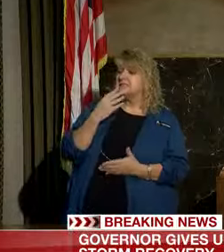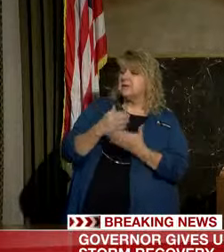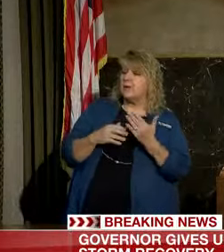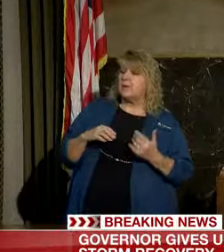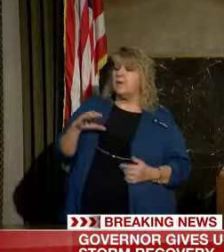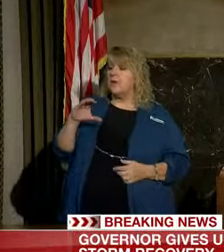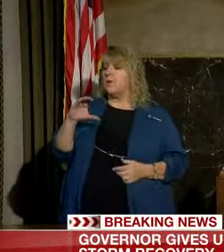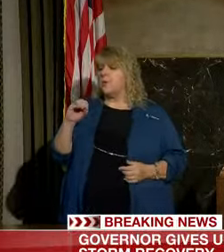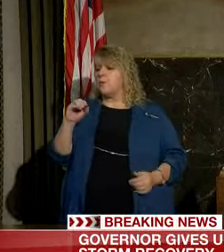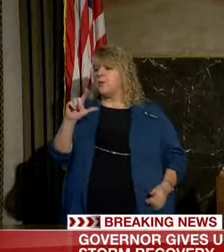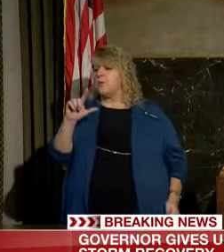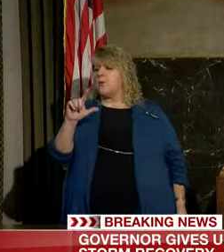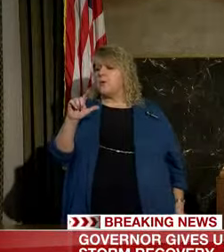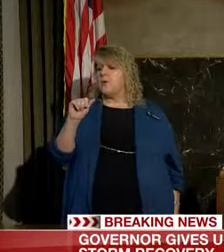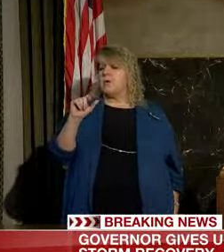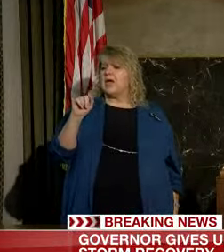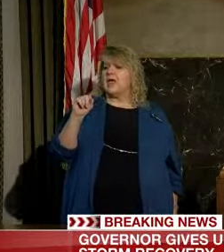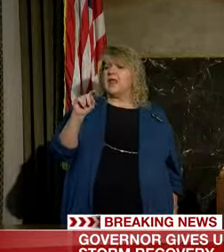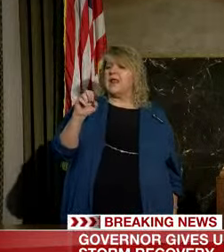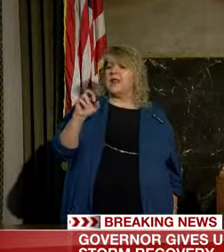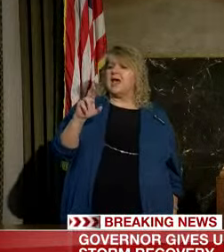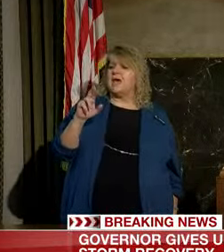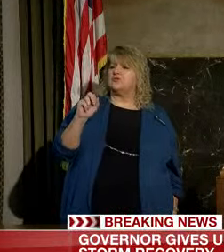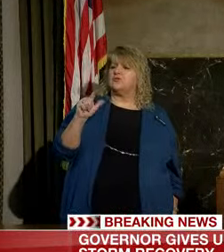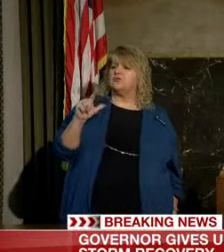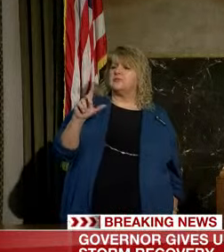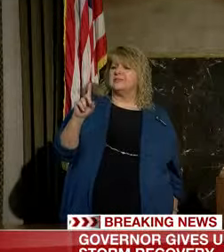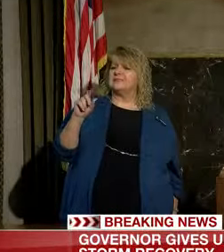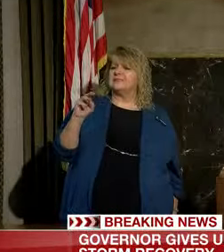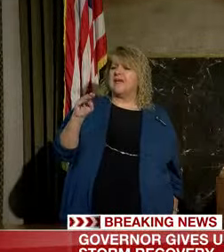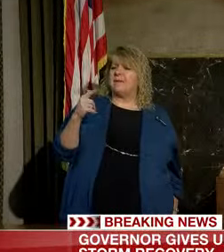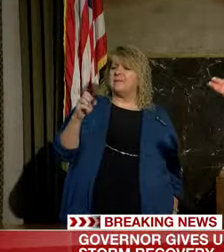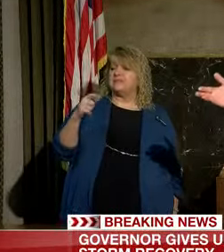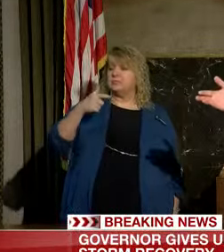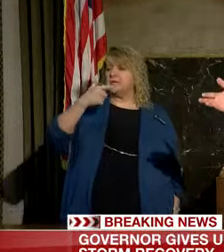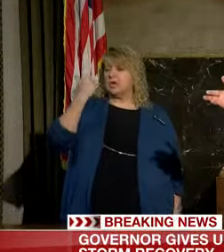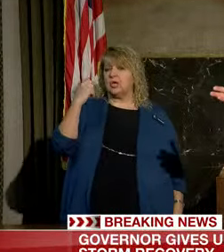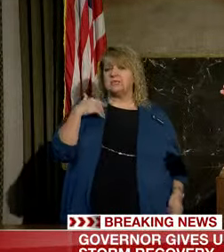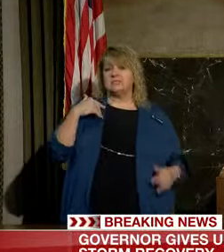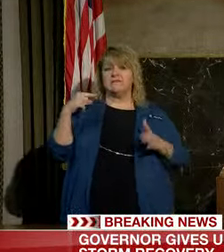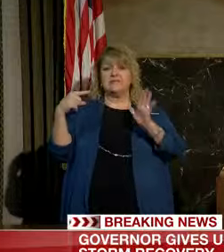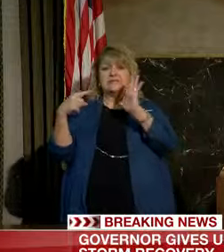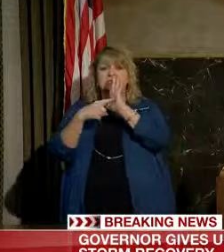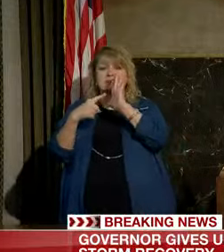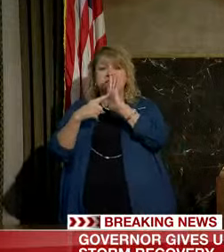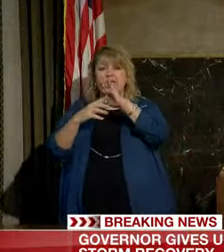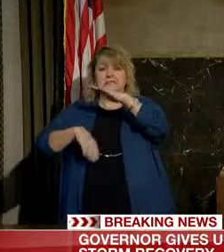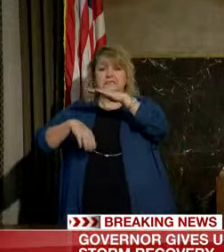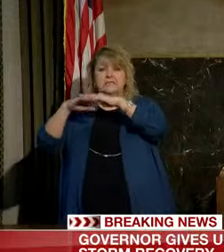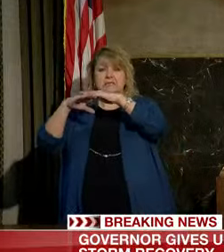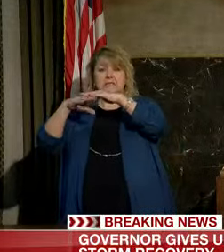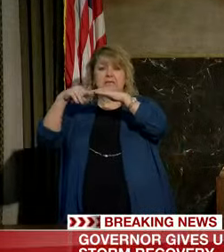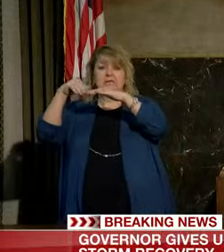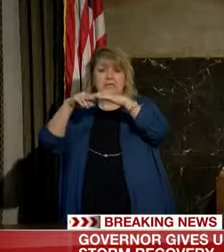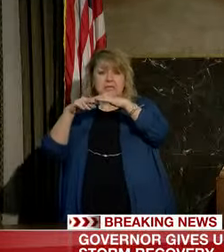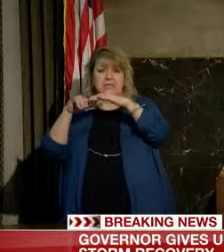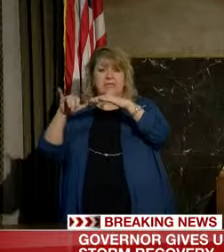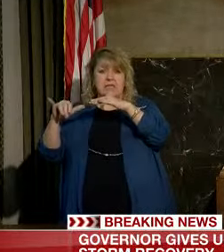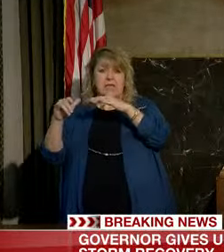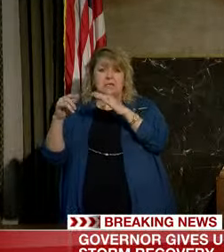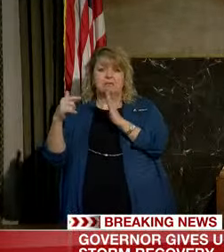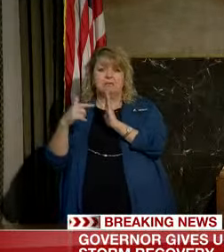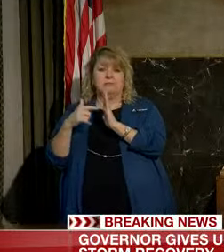to the debt ceiling suspension portion of the legislation that was introduced. And the damage wouldn't mean